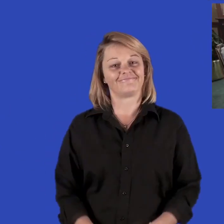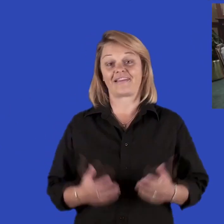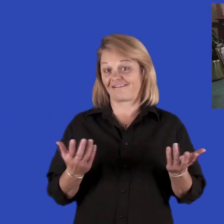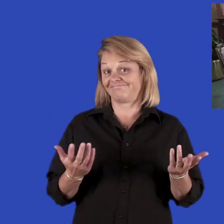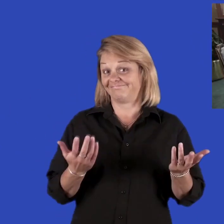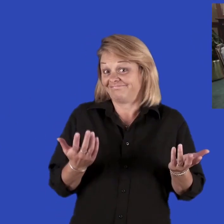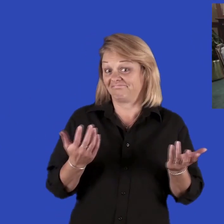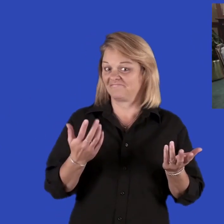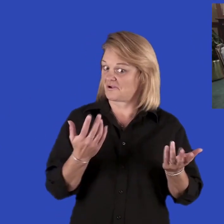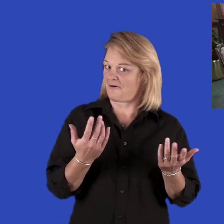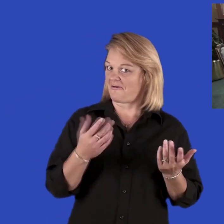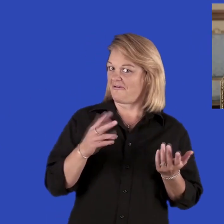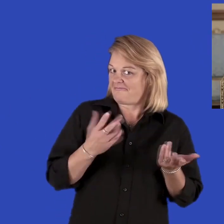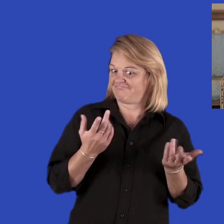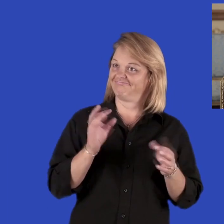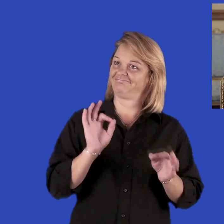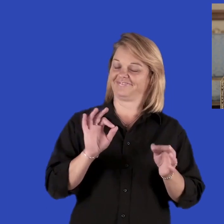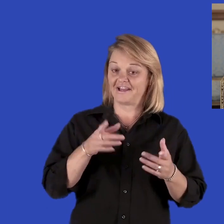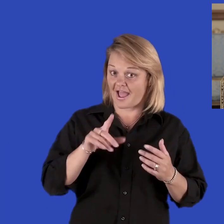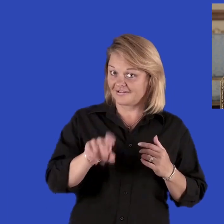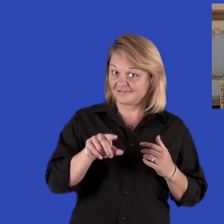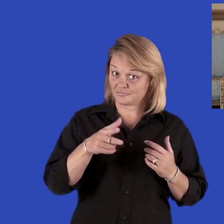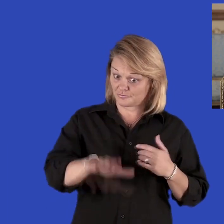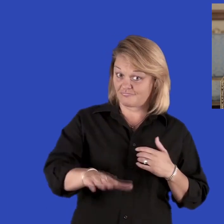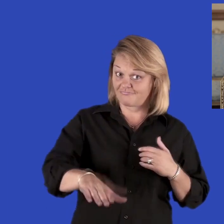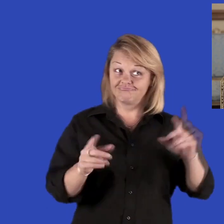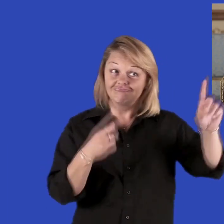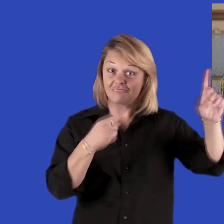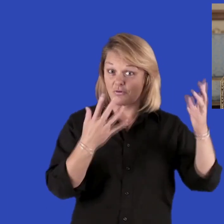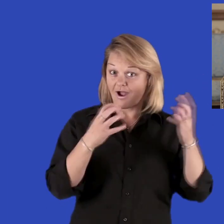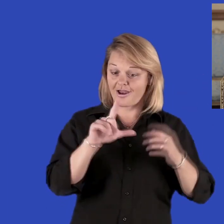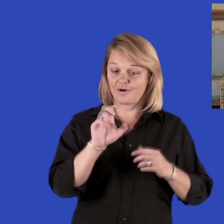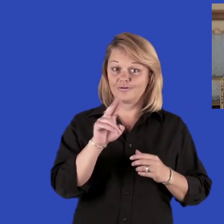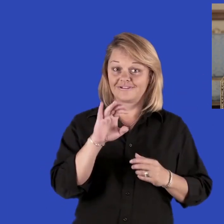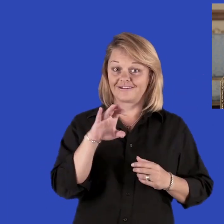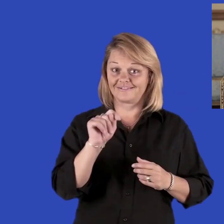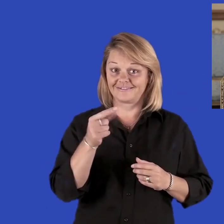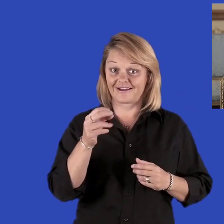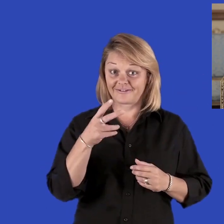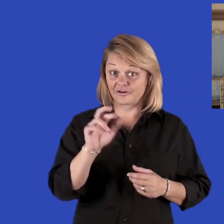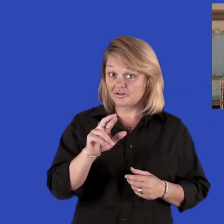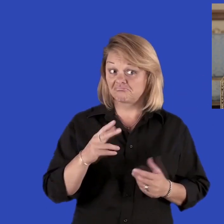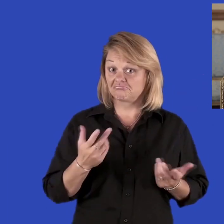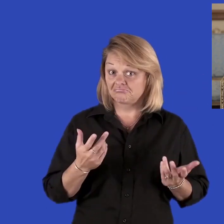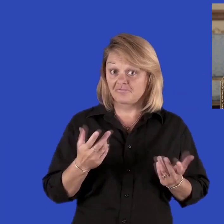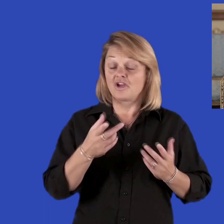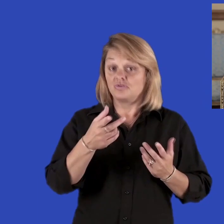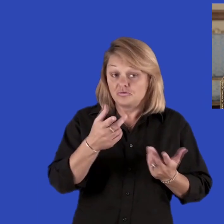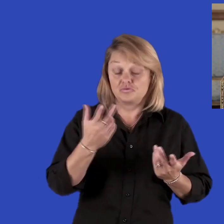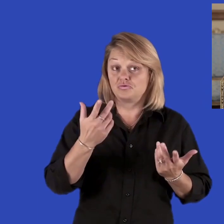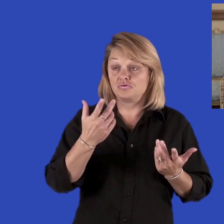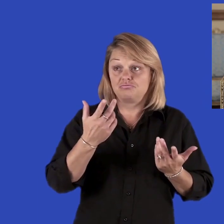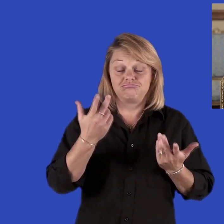to be right. So. Well, that begs to ask the question, when you were younger, did you ever think that you would be in this position, being